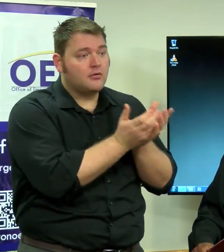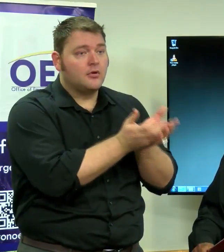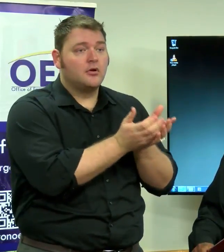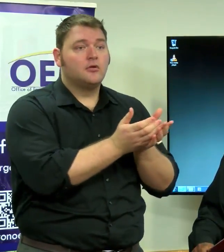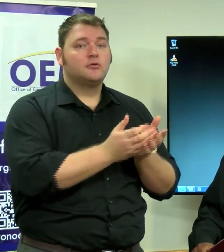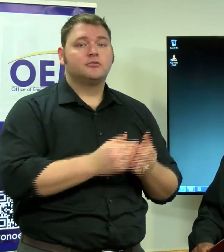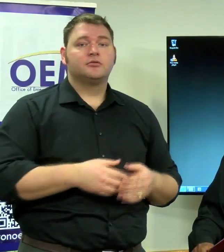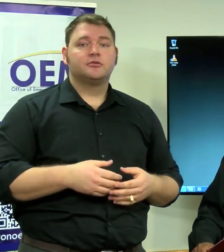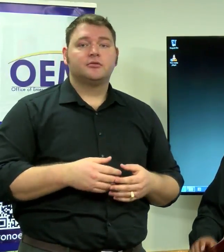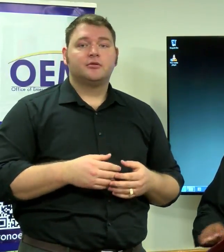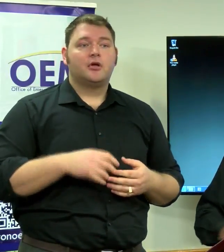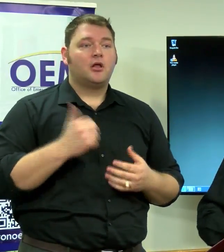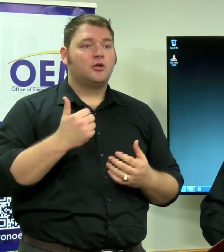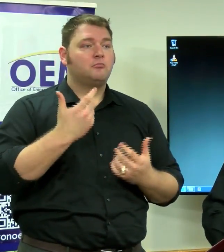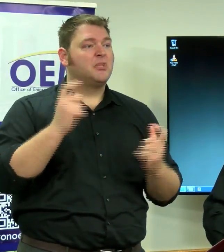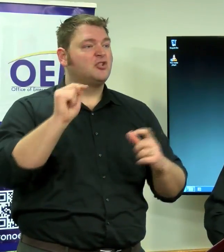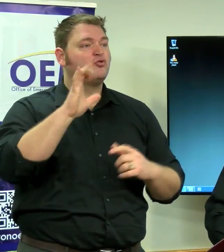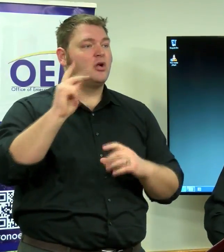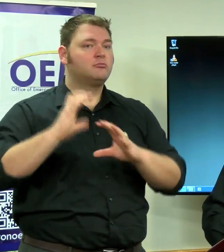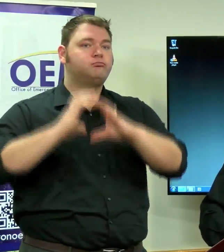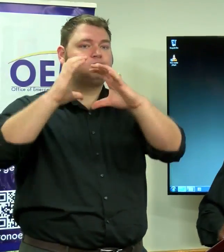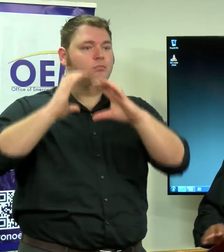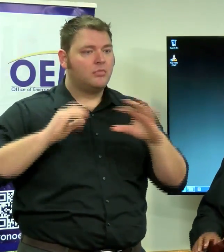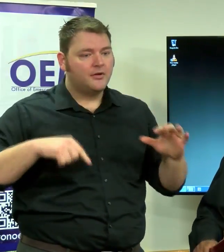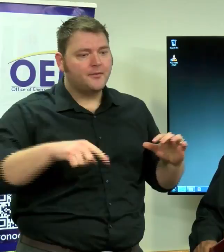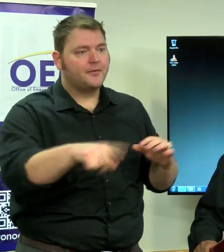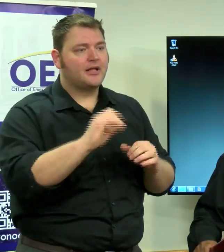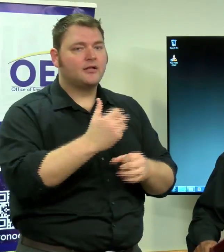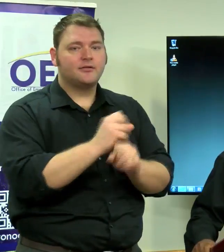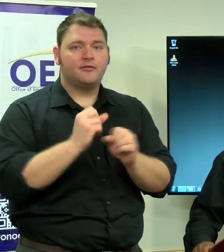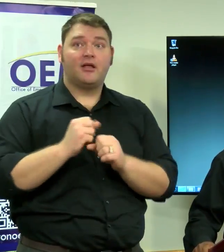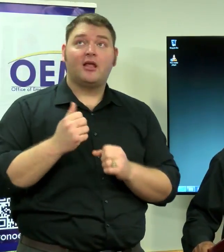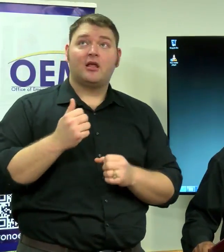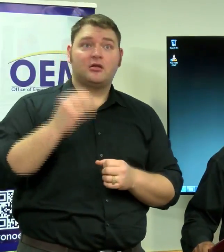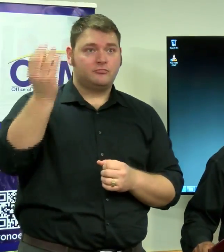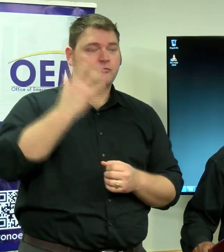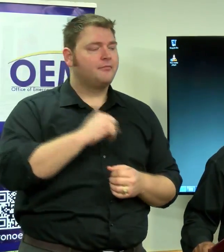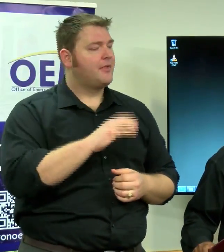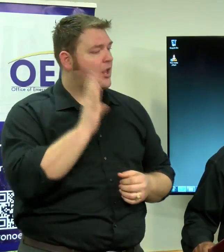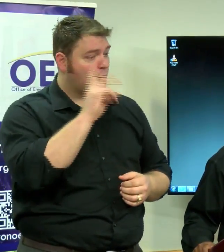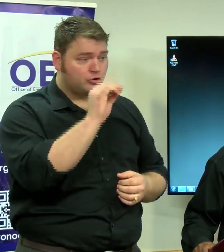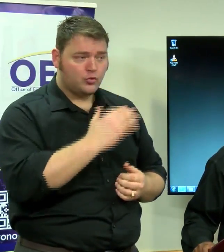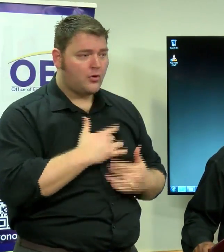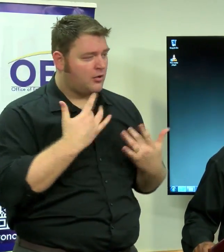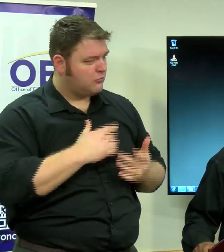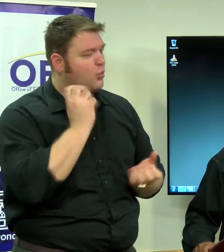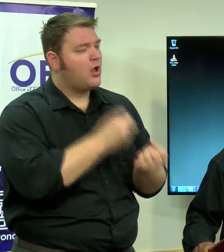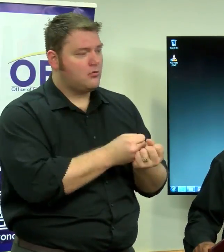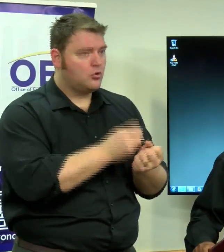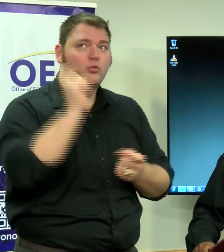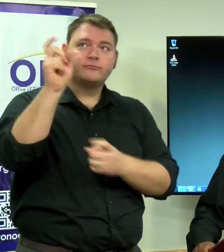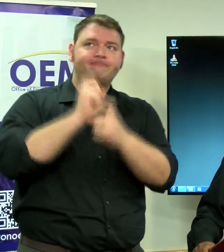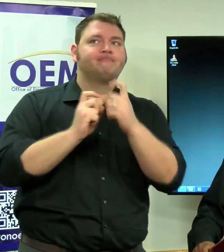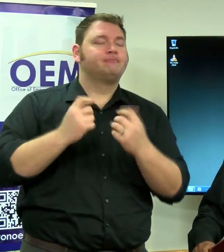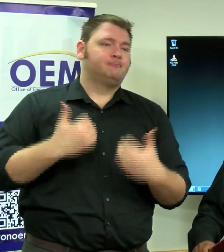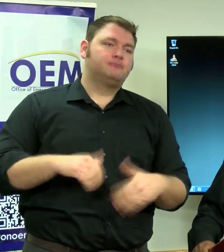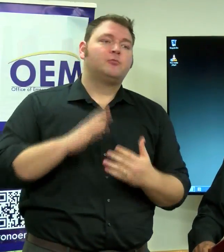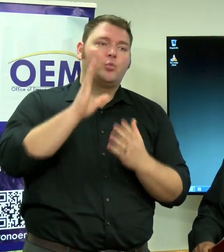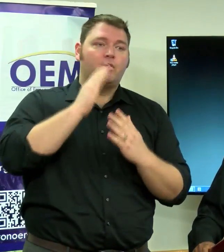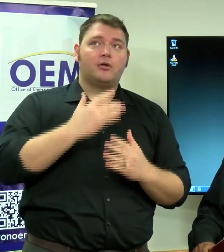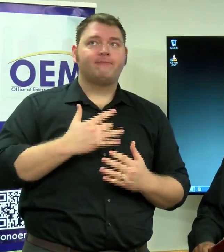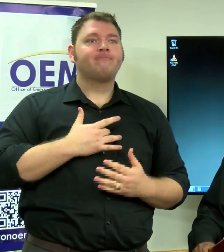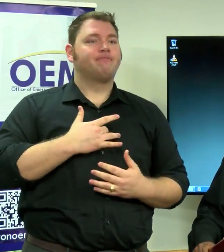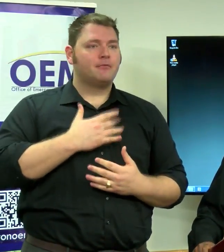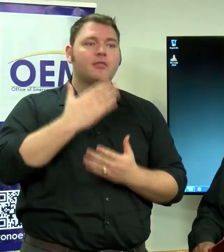vehicles, boats, things of that nature. And he assured me that whatever that can be done will be done. And I appreciate the call from the governor on yesterday, and it was a very fruitful